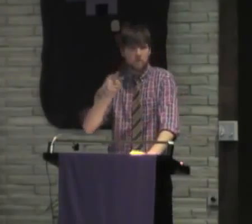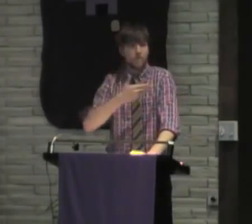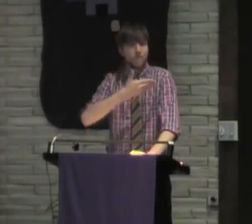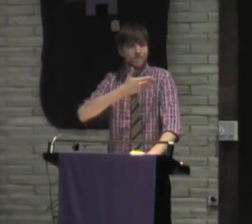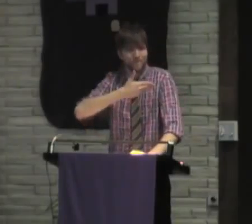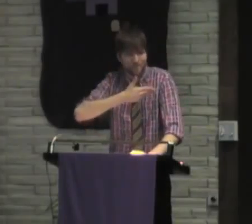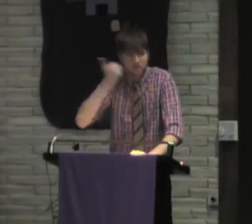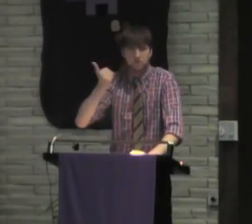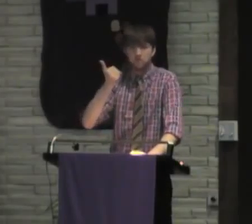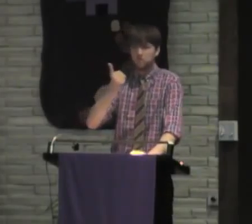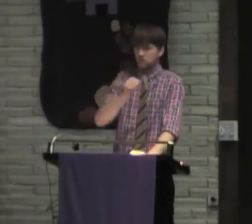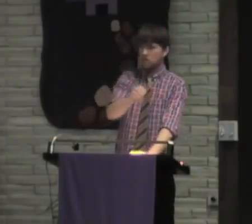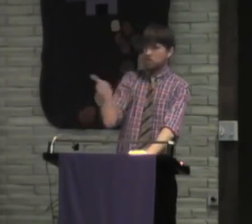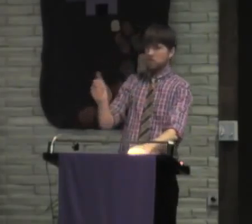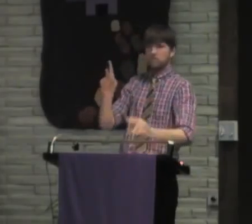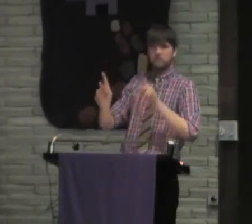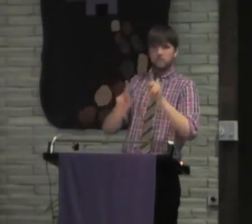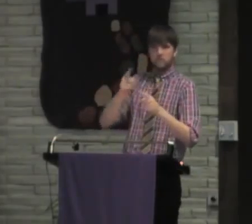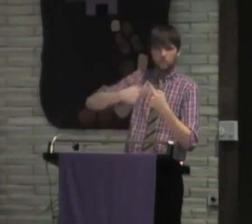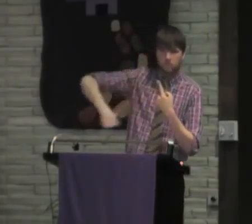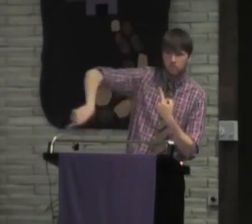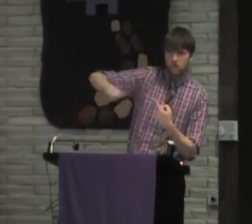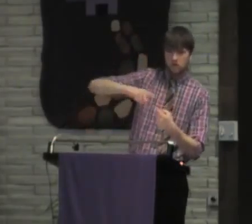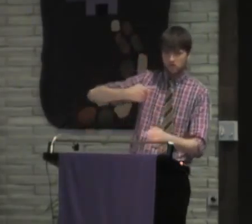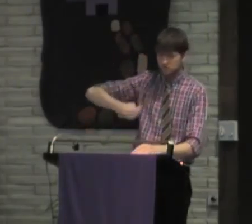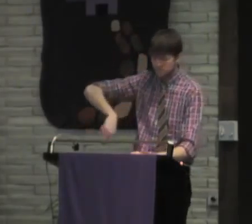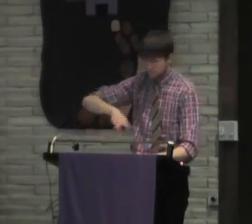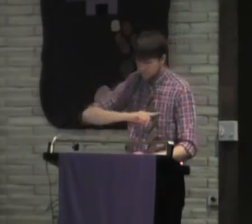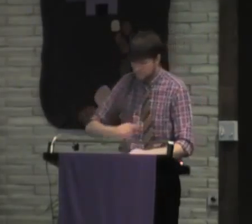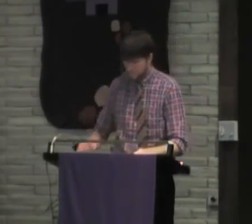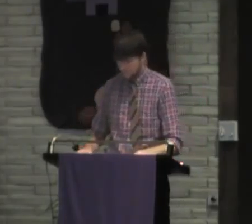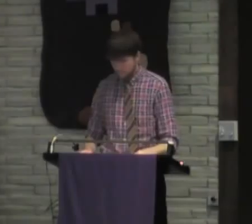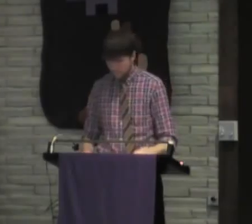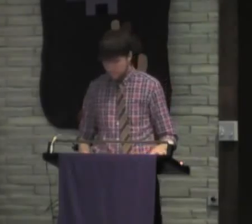we make sure that what we try to change for is the better.